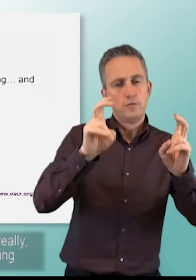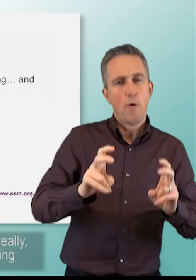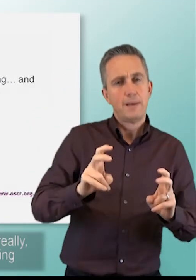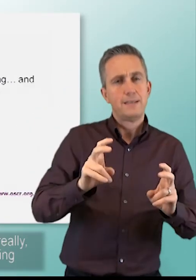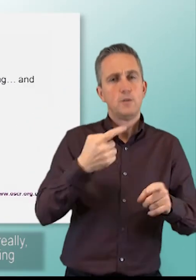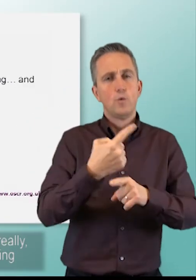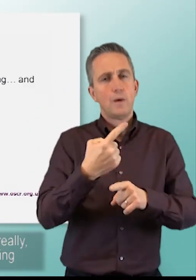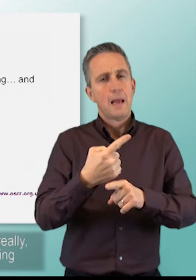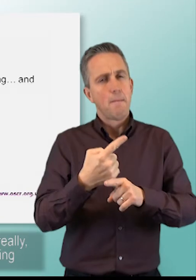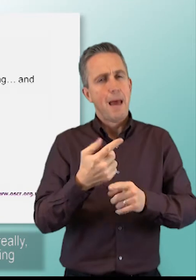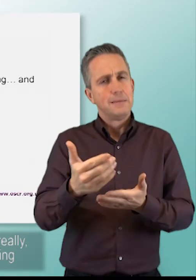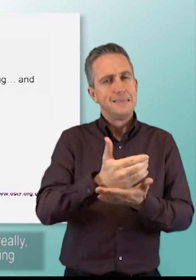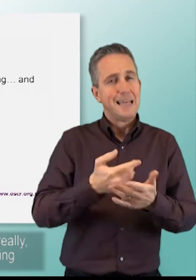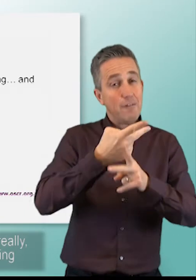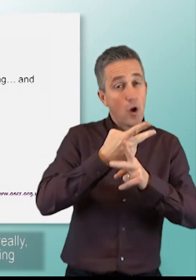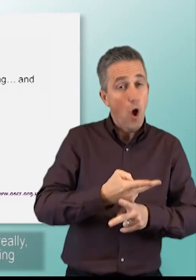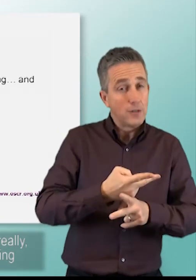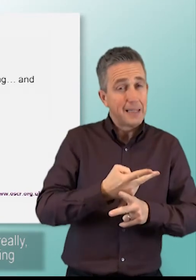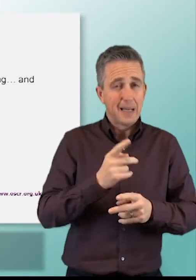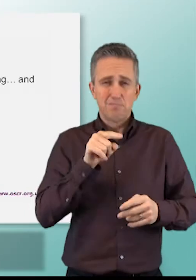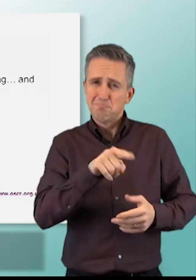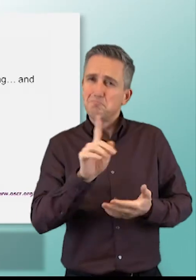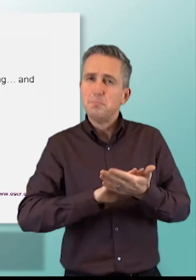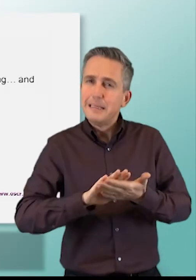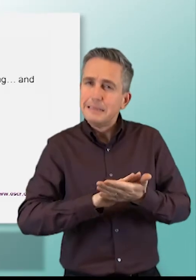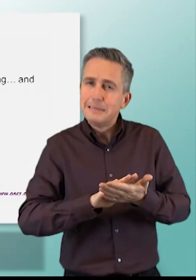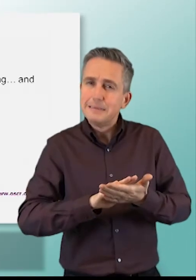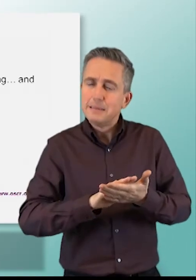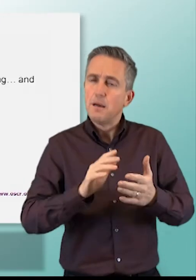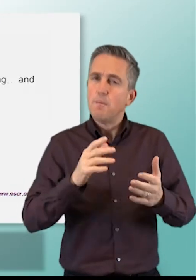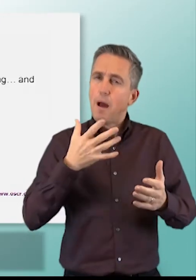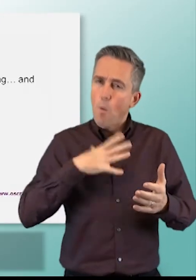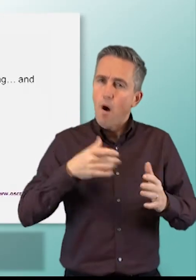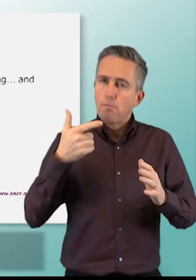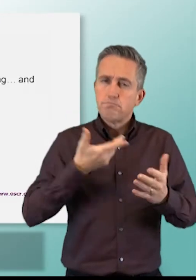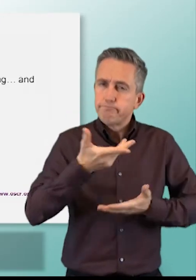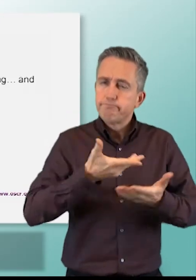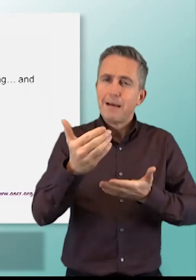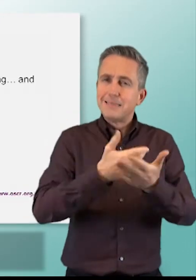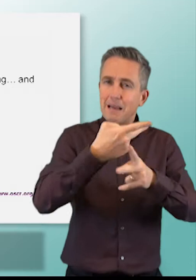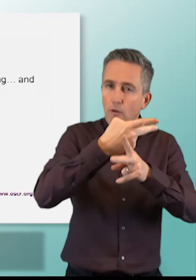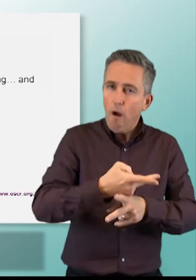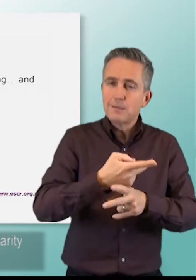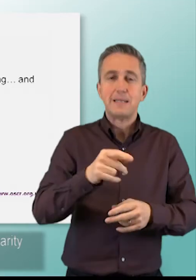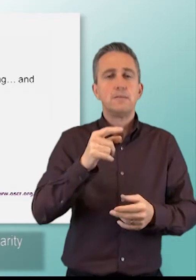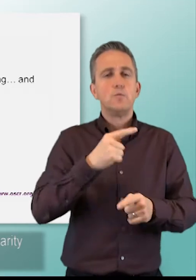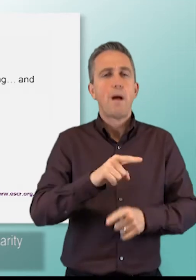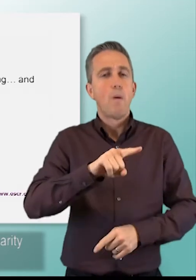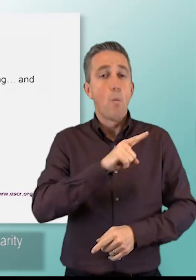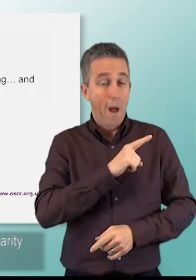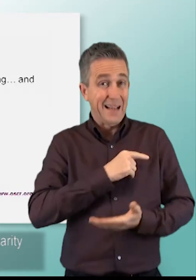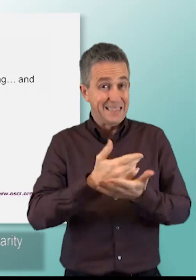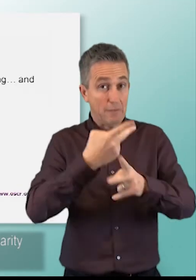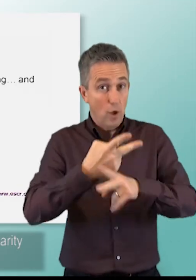about our definitions of safeguarding and a little bit beyond that, but we're concentrating on safeguarding today, talk a little bit about